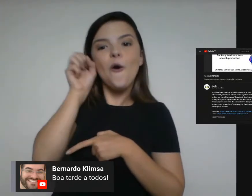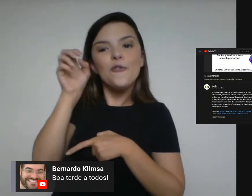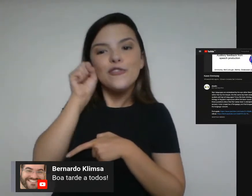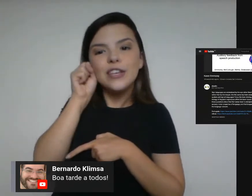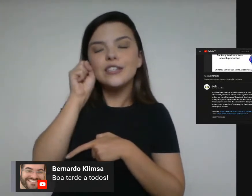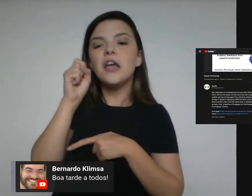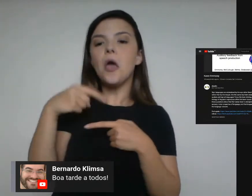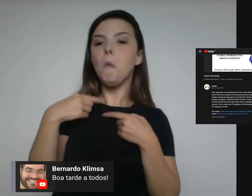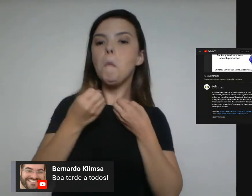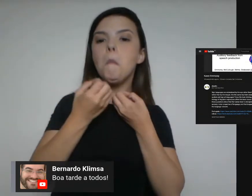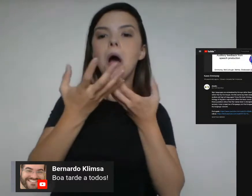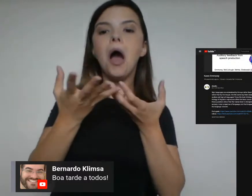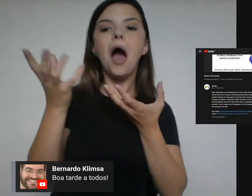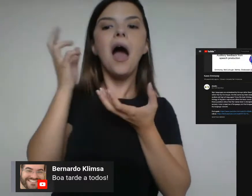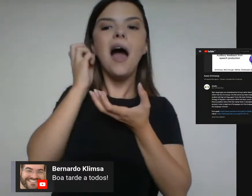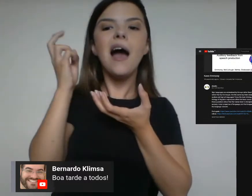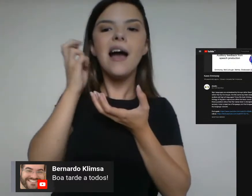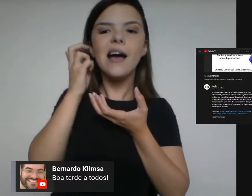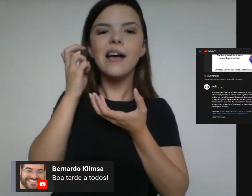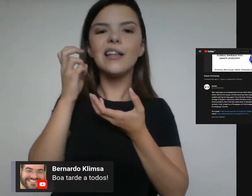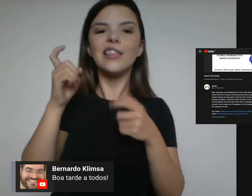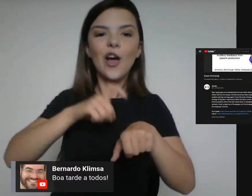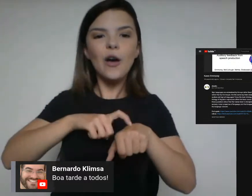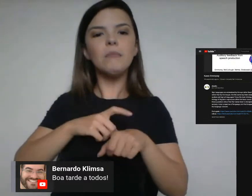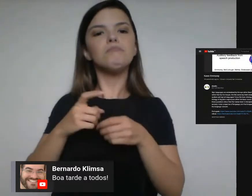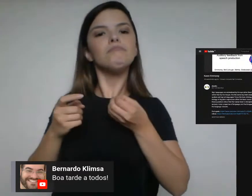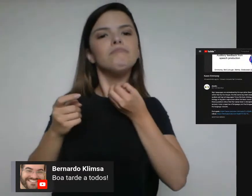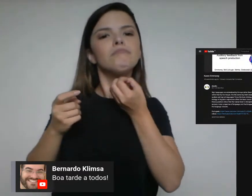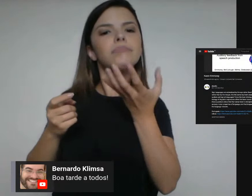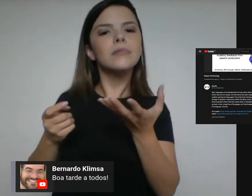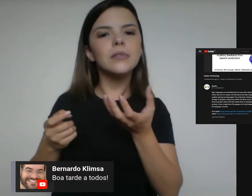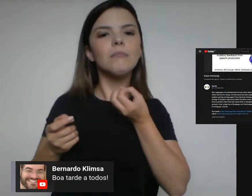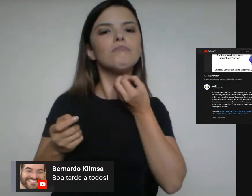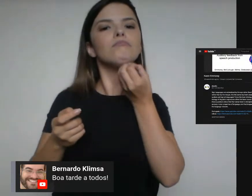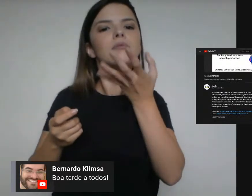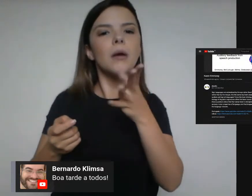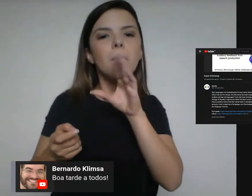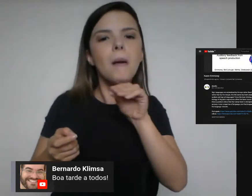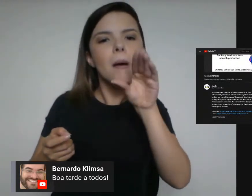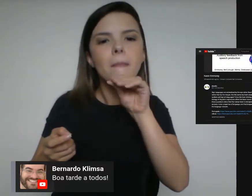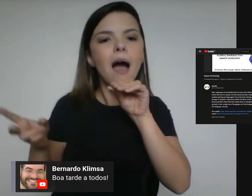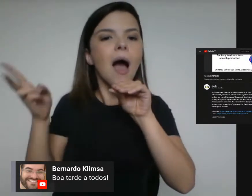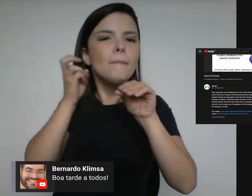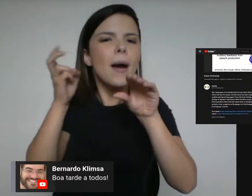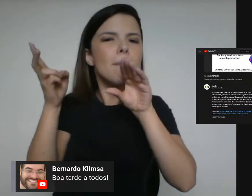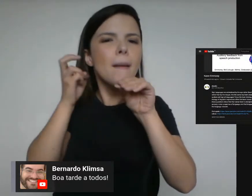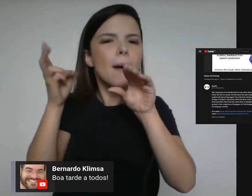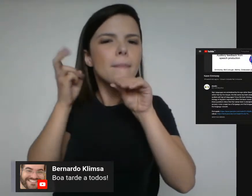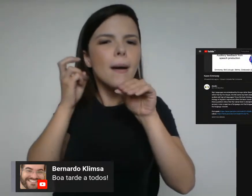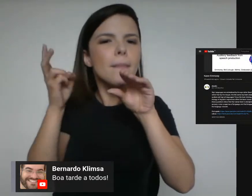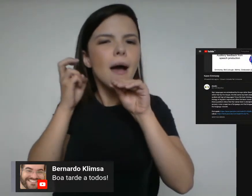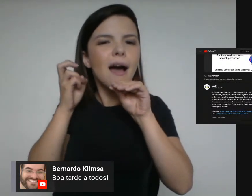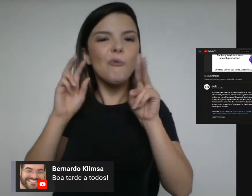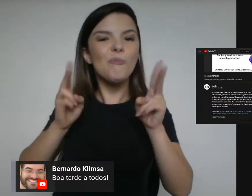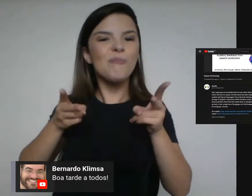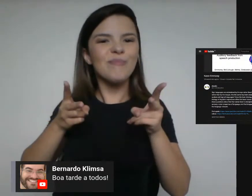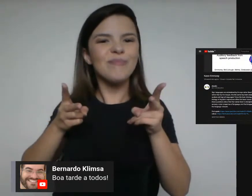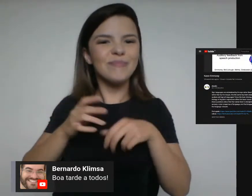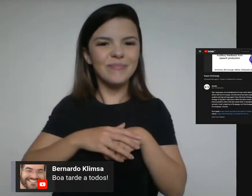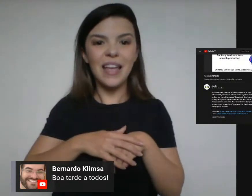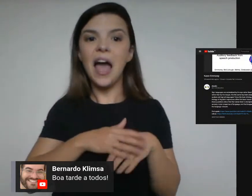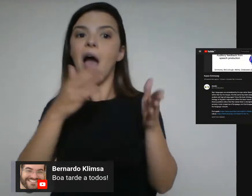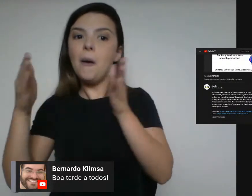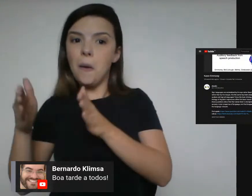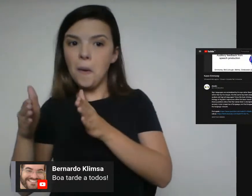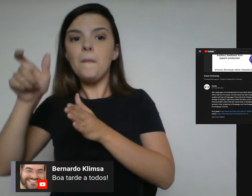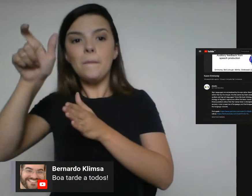they name, they get auditory feedback from their productions, and this activates auditory regions. For signers, you don't have